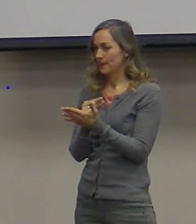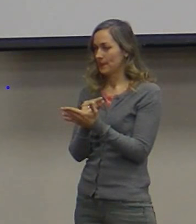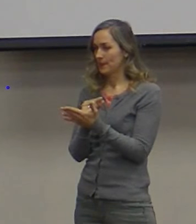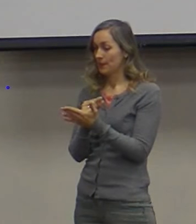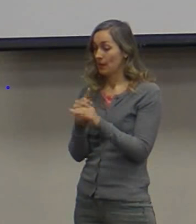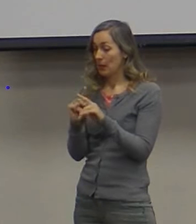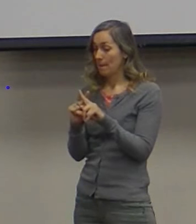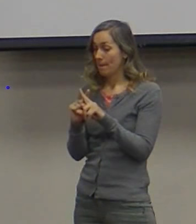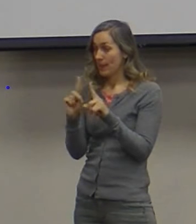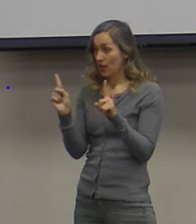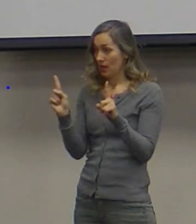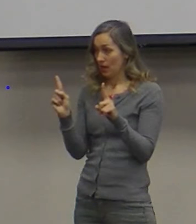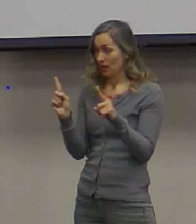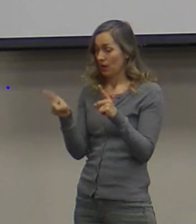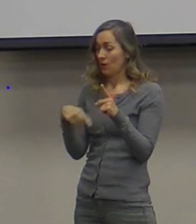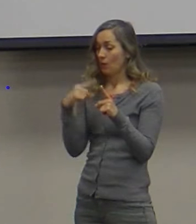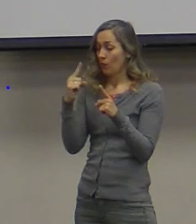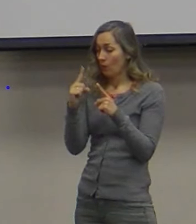But when we leave here,